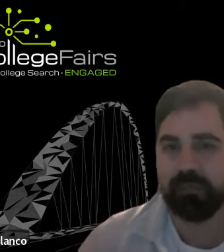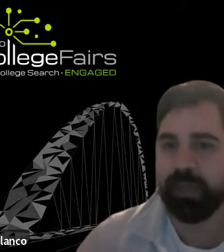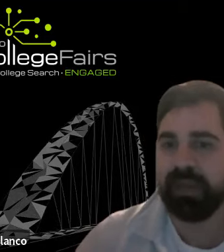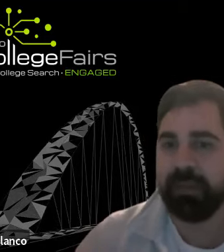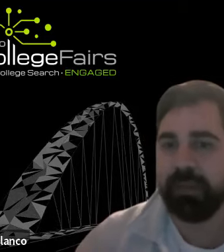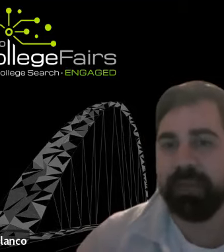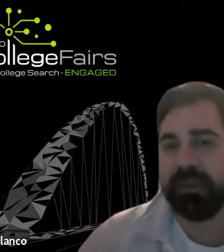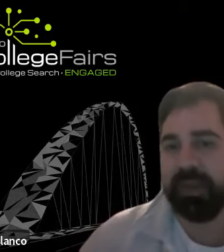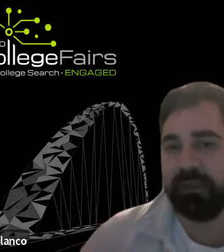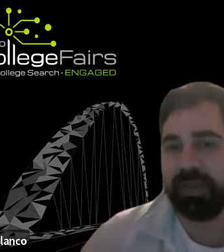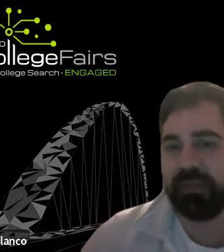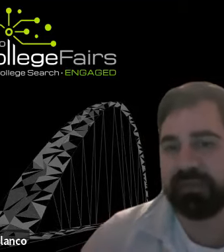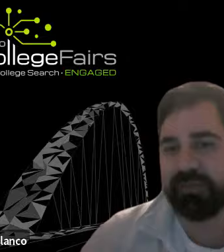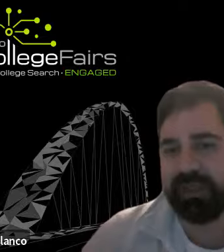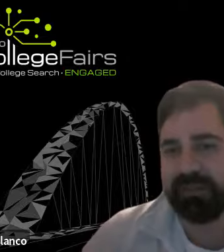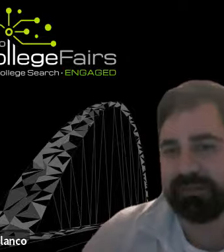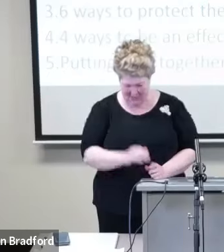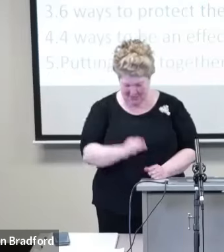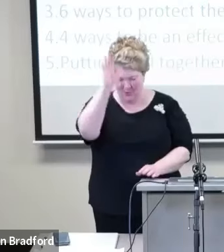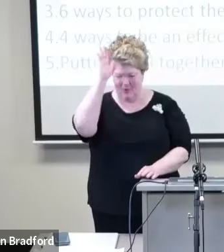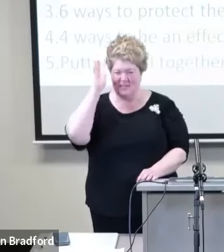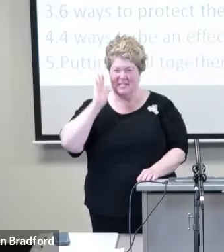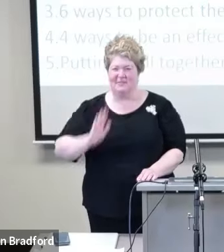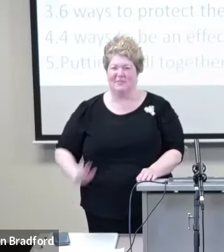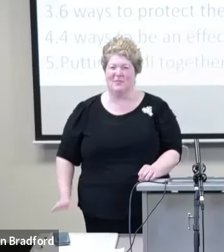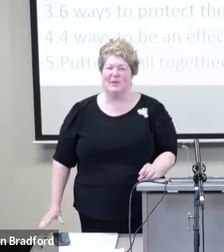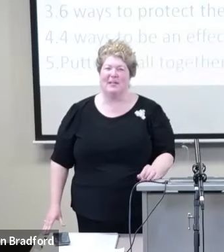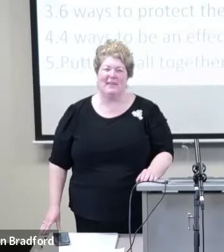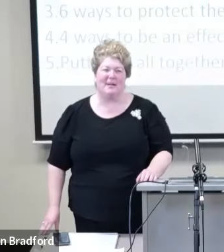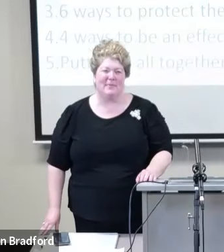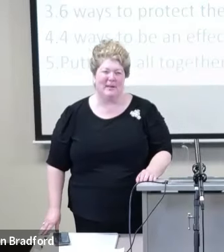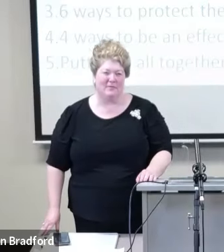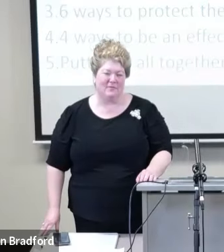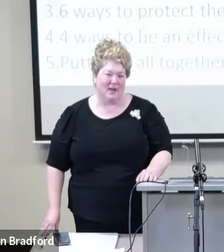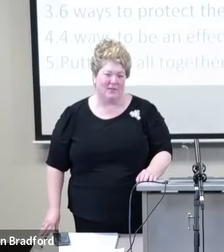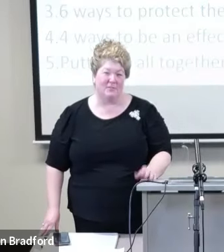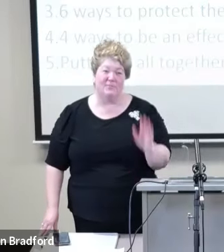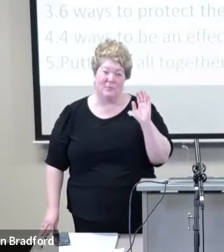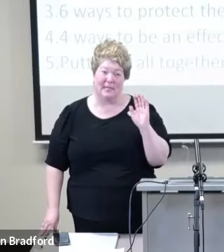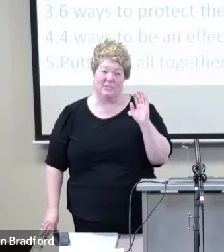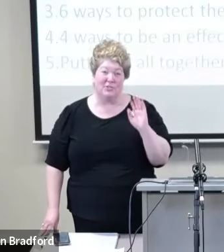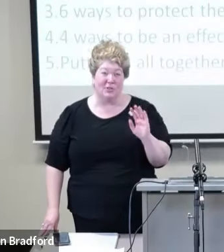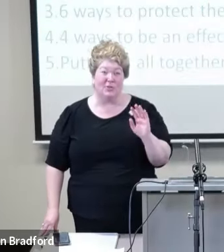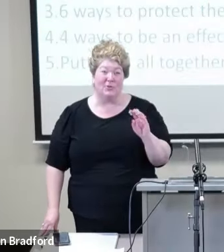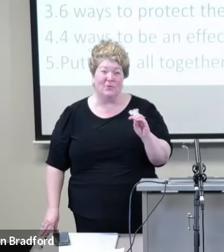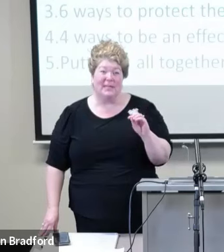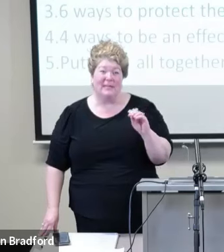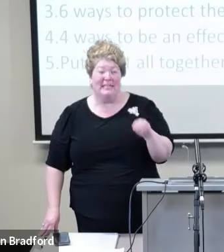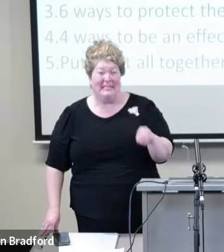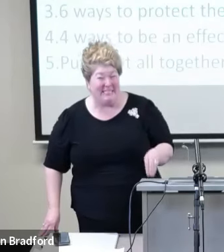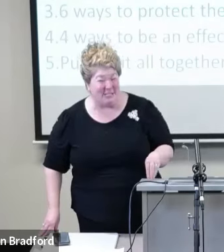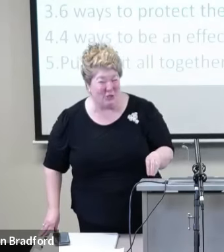person might not it might not be helpful to others right that's true if it's helpful for one it may not be helpful for others but what i do